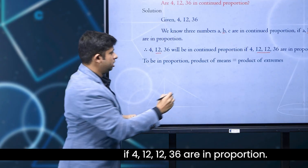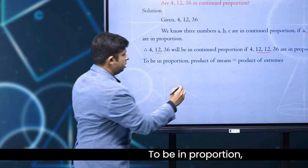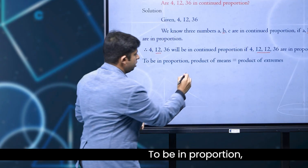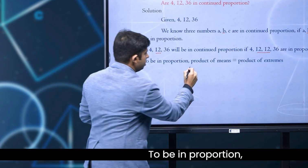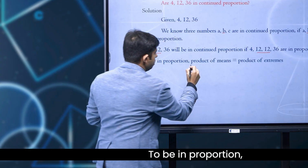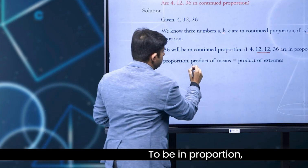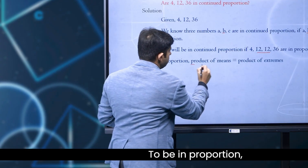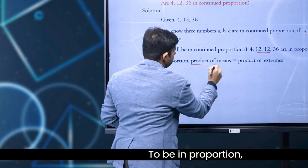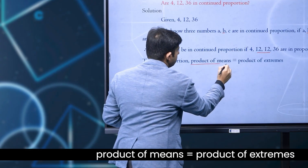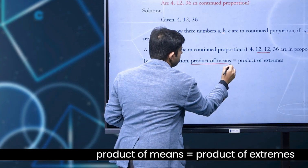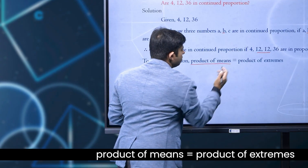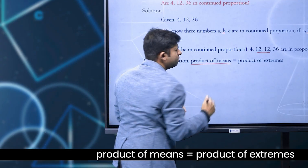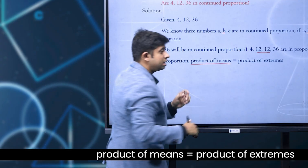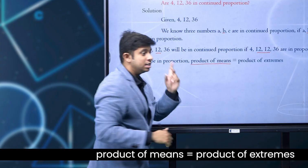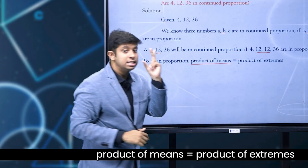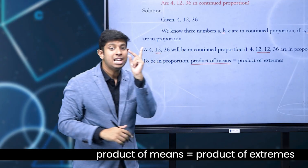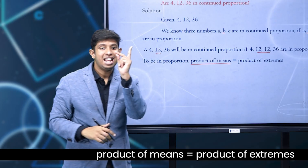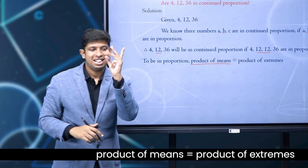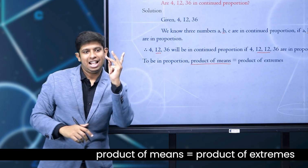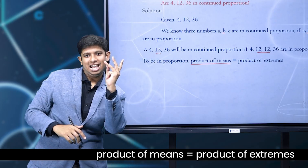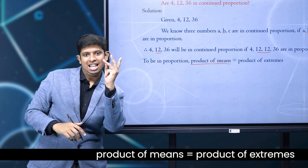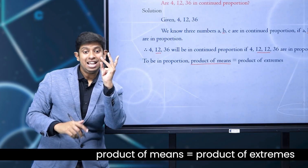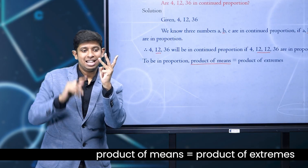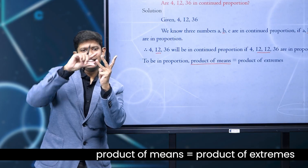To be in proportion, product of means is equal to product of extremes.